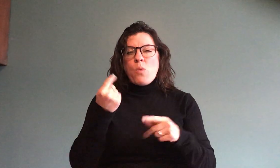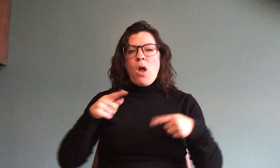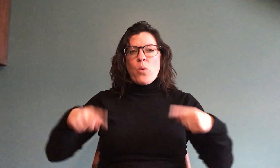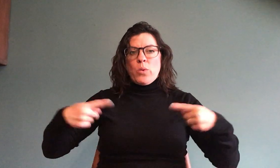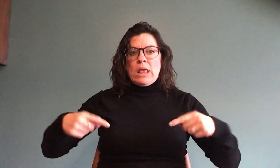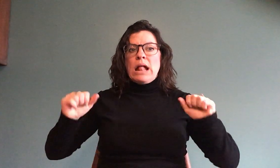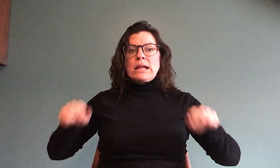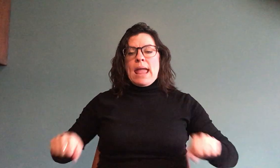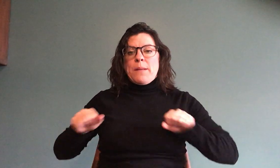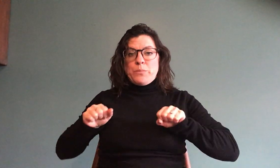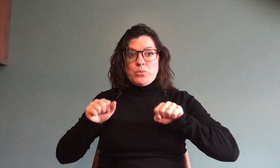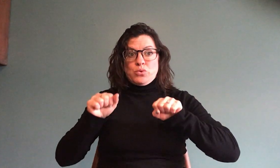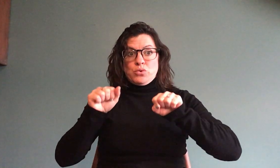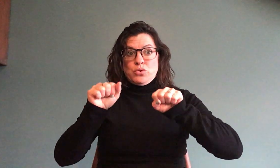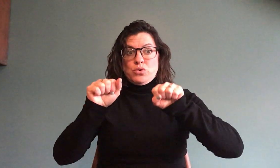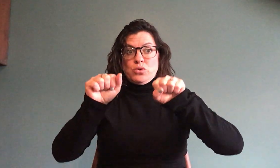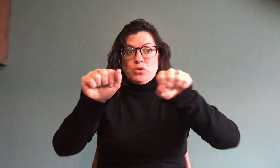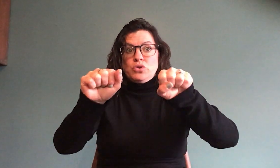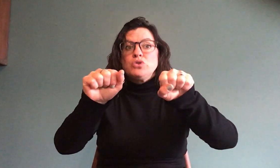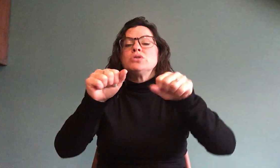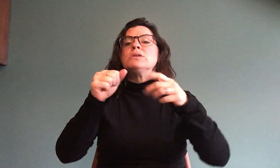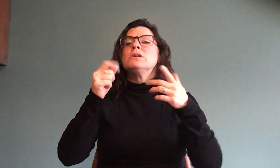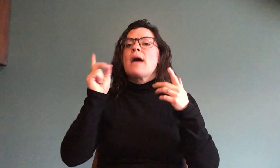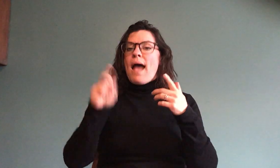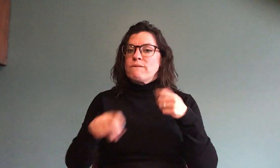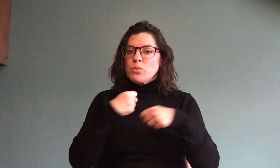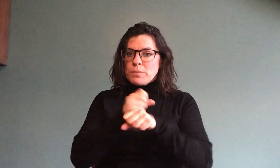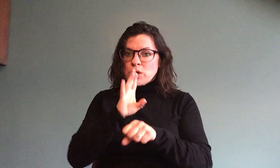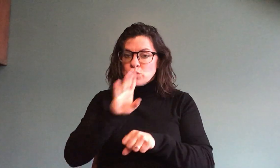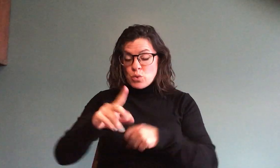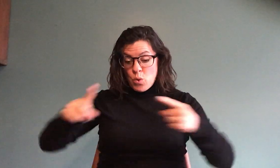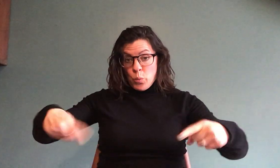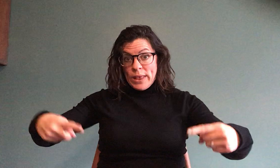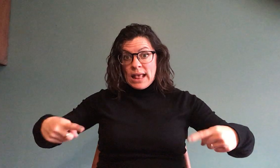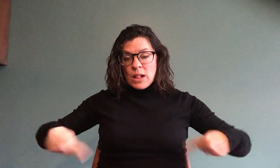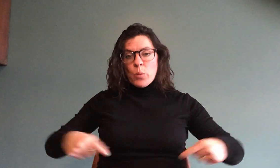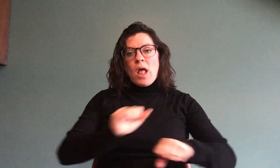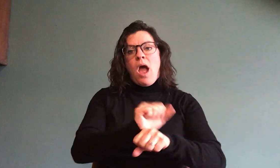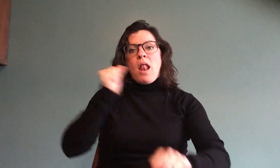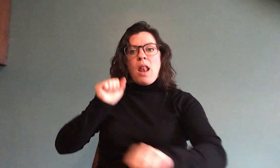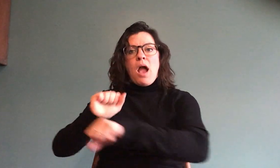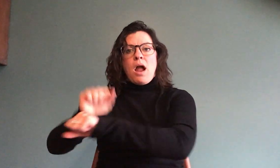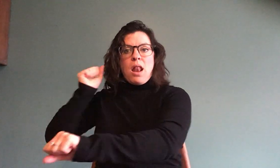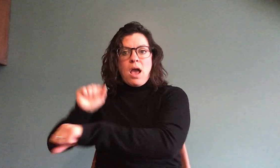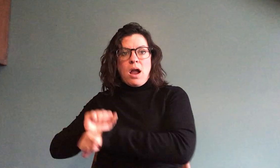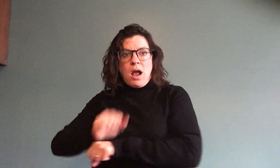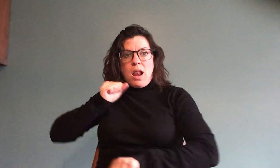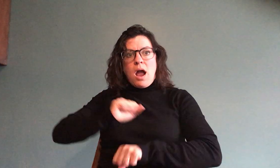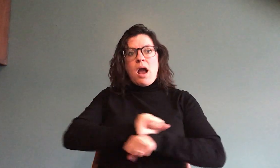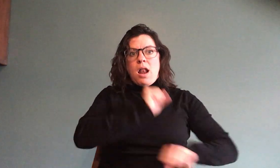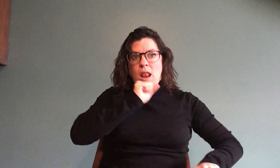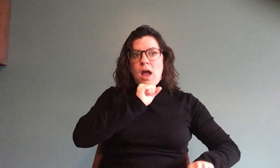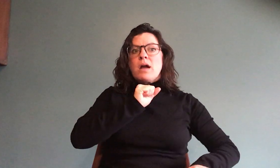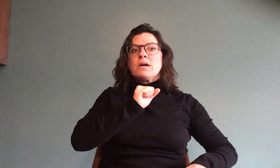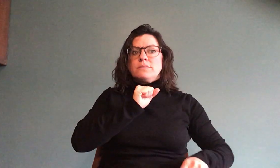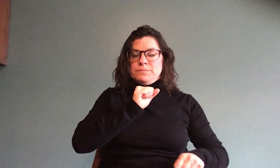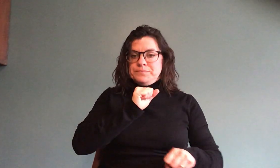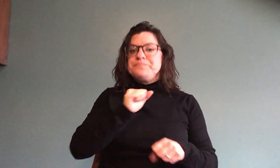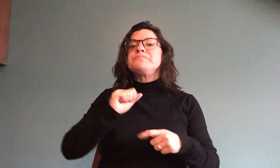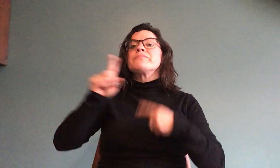relock the wheels, get back on the scaffold. Okay. All right. Here's a good one. Keep scaffolds a minimum of 10 feet from power